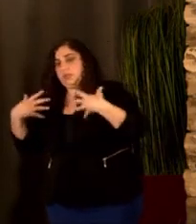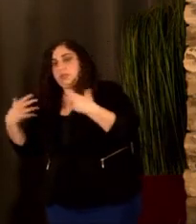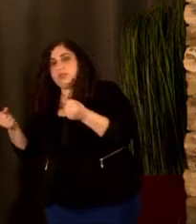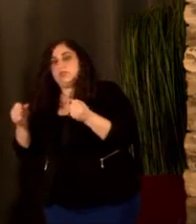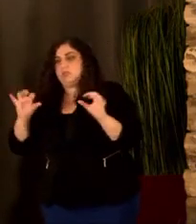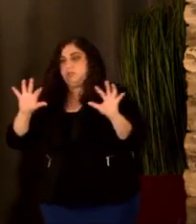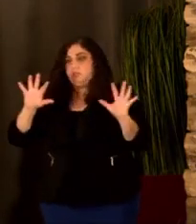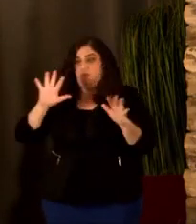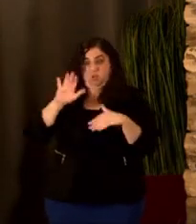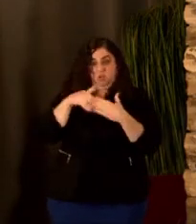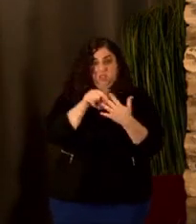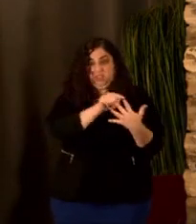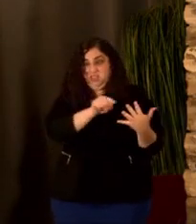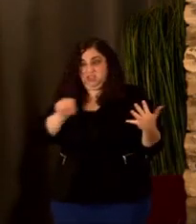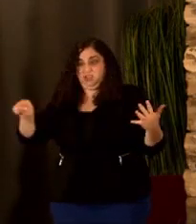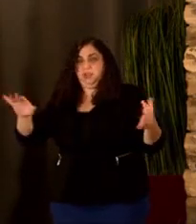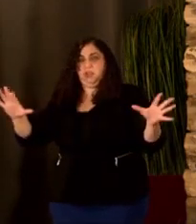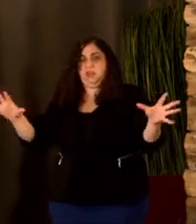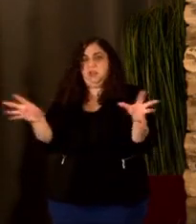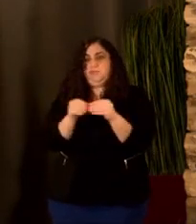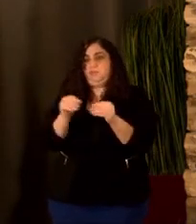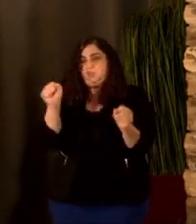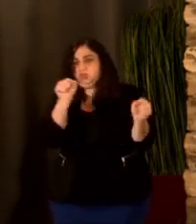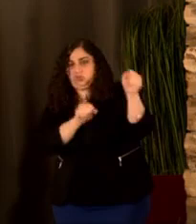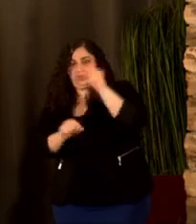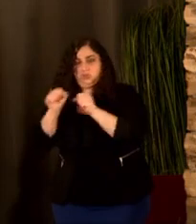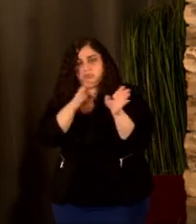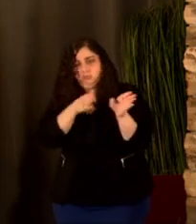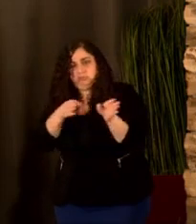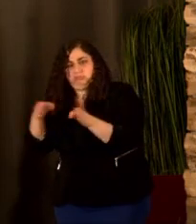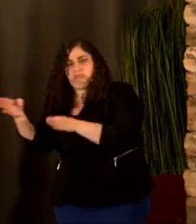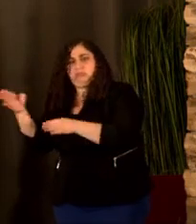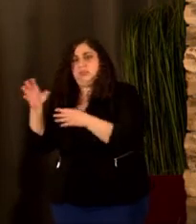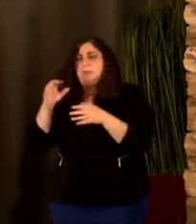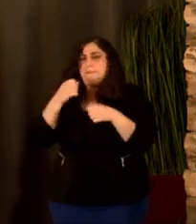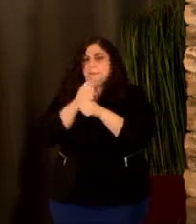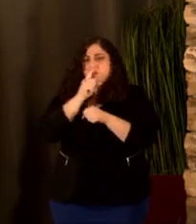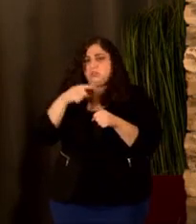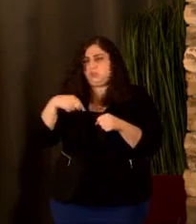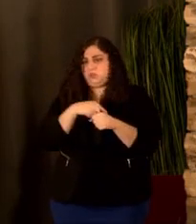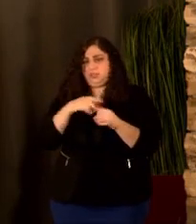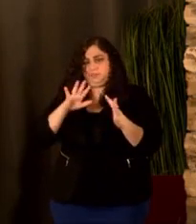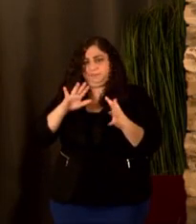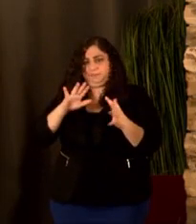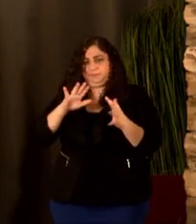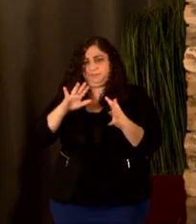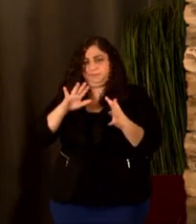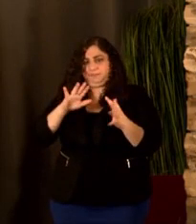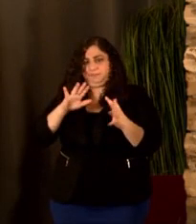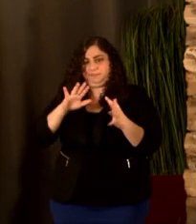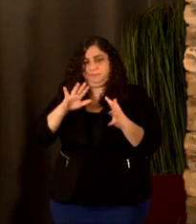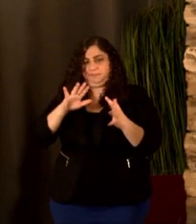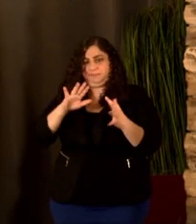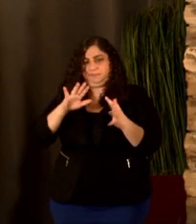our payment structure and strategy to substantively address the issue of mental health in a way we haven't done since